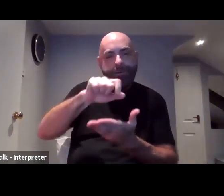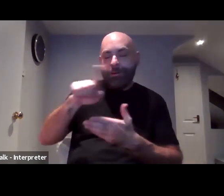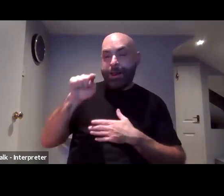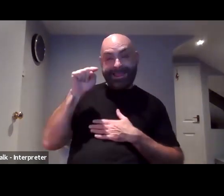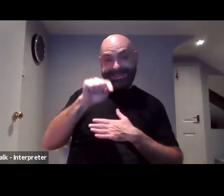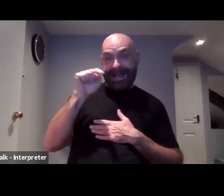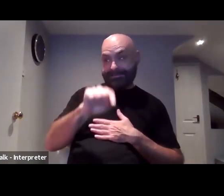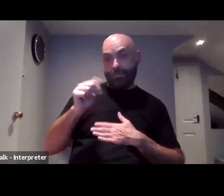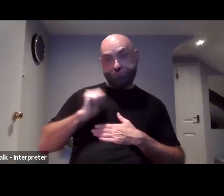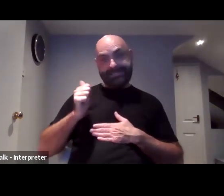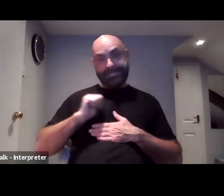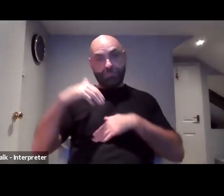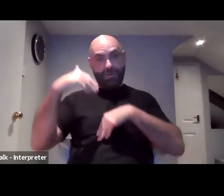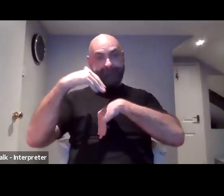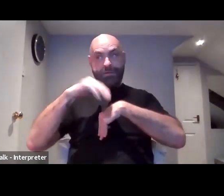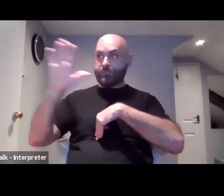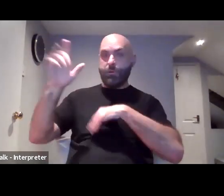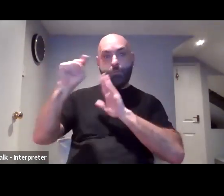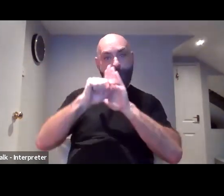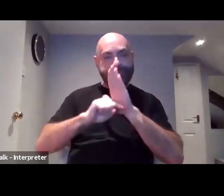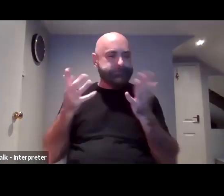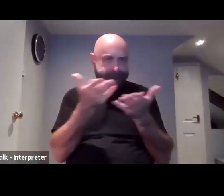predictable effect of his policies.